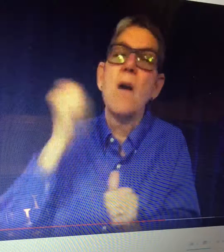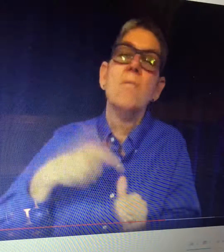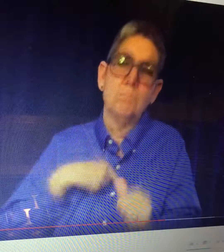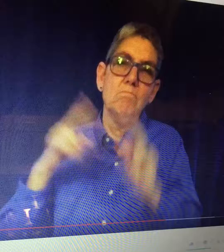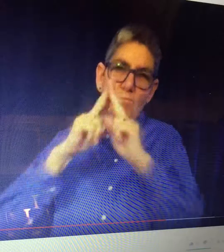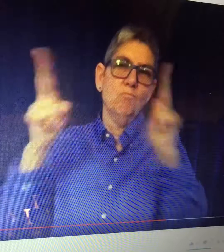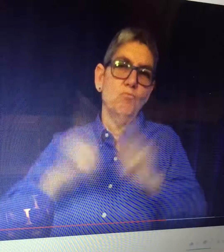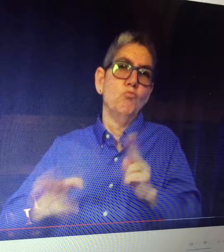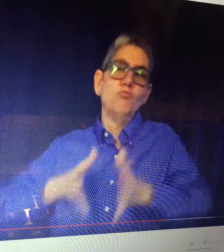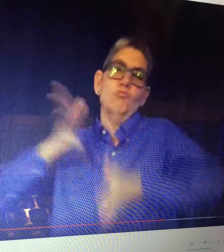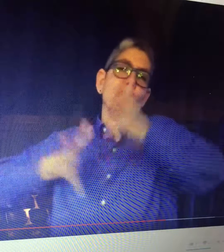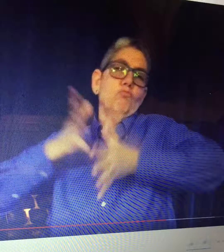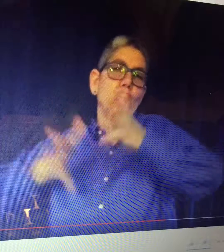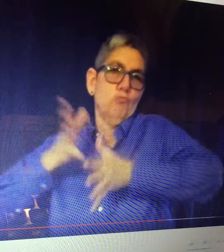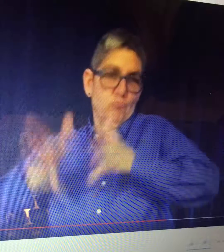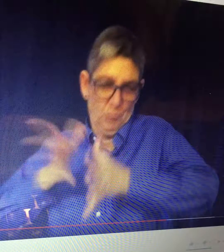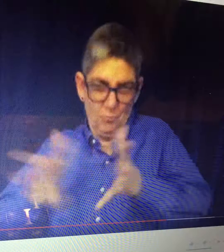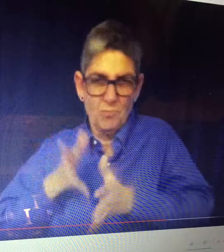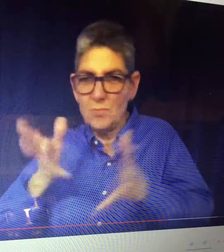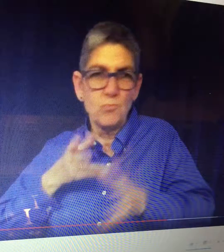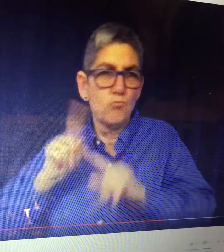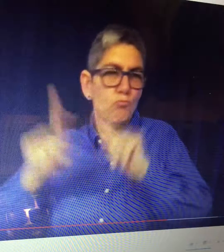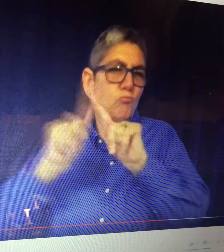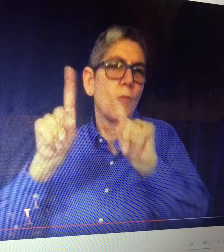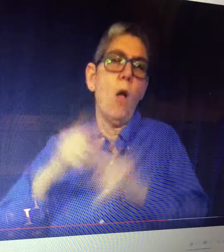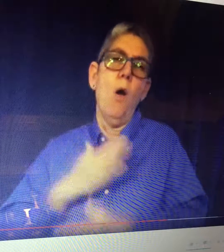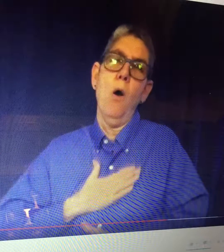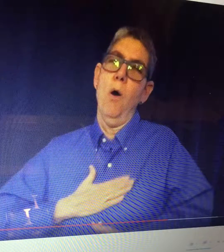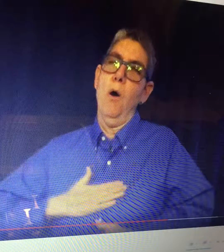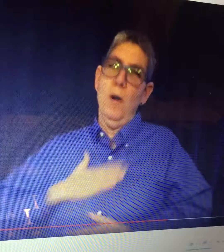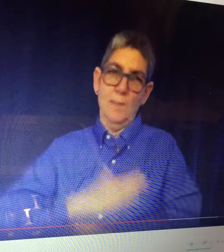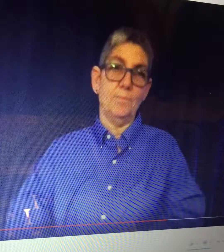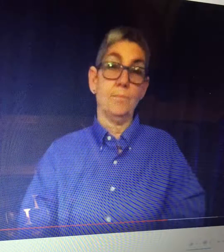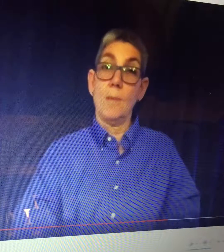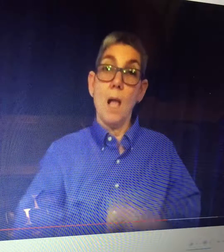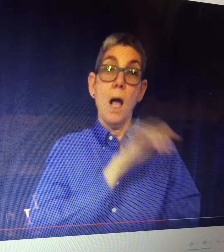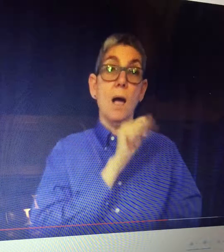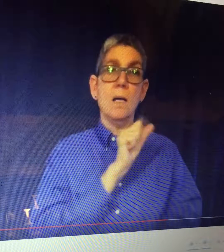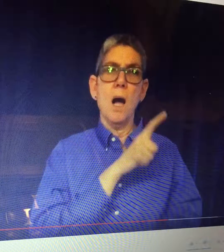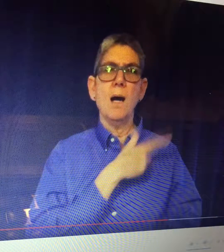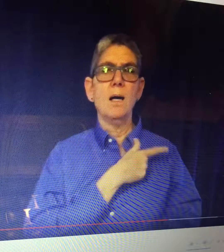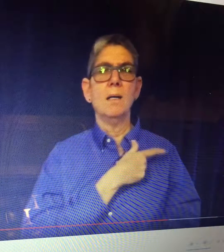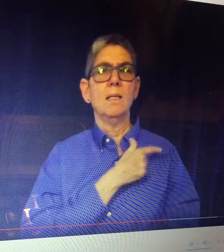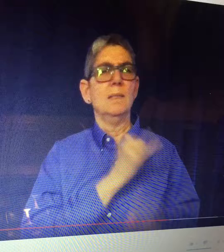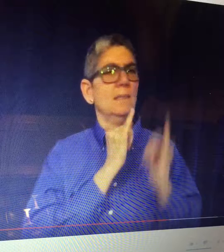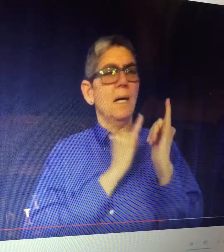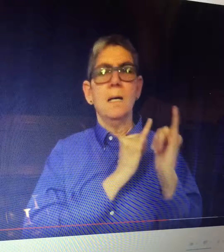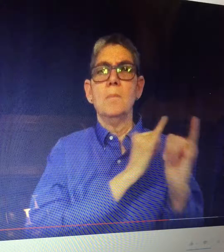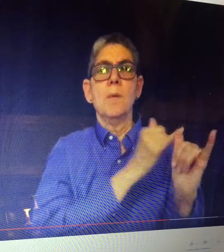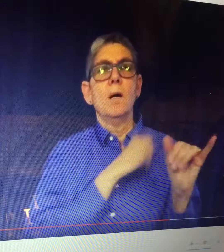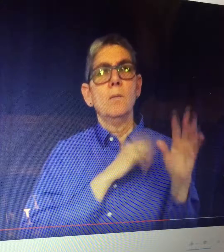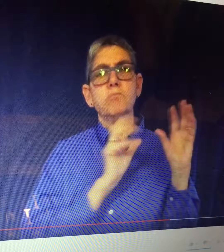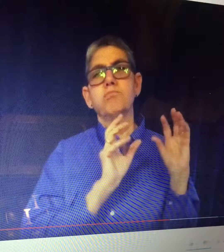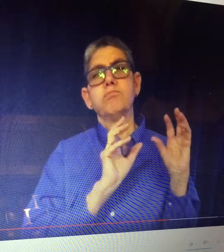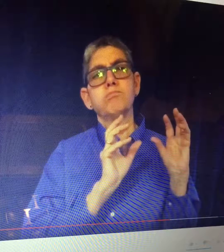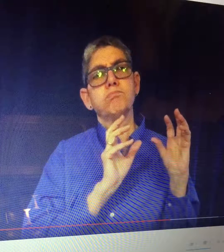fine to just kind of get through it and gesture and use these little signs. It's different, but wow, I enjoy it. ASL